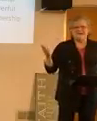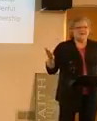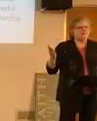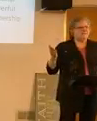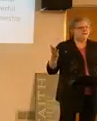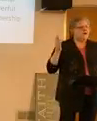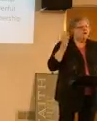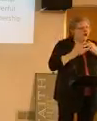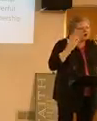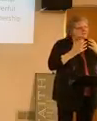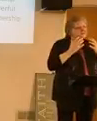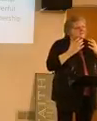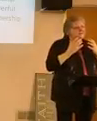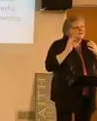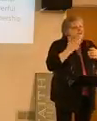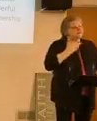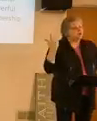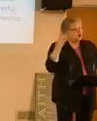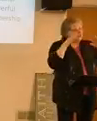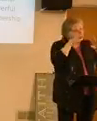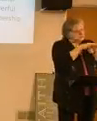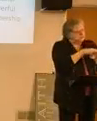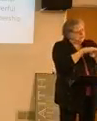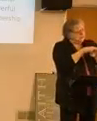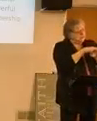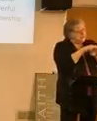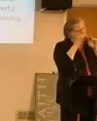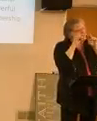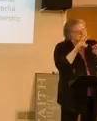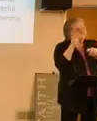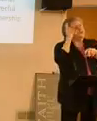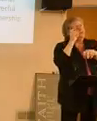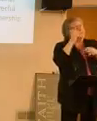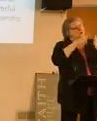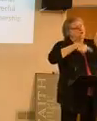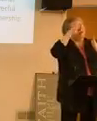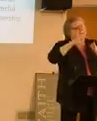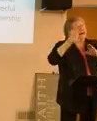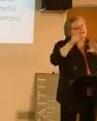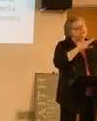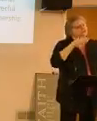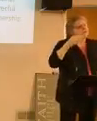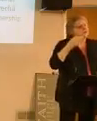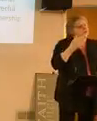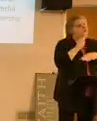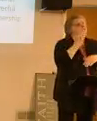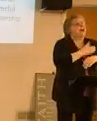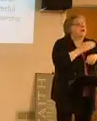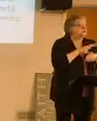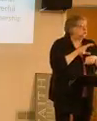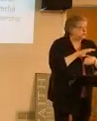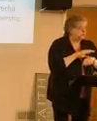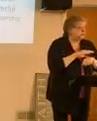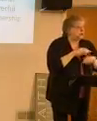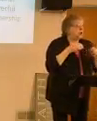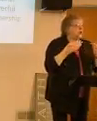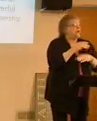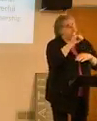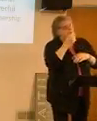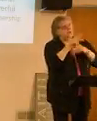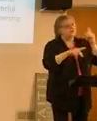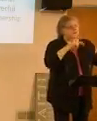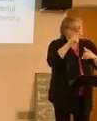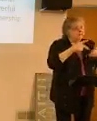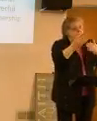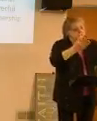how awesome it is as we see and hear what God is doing in and through our church, through other people's